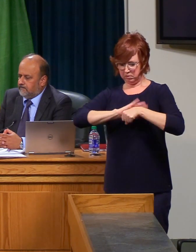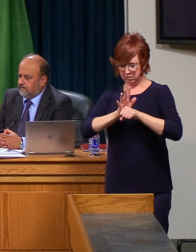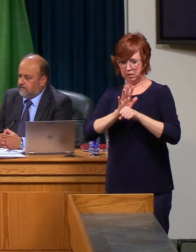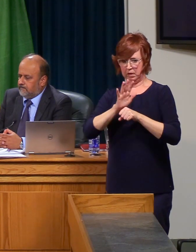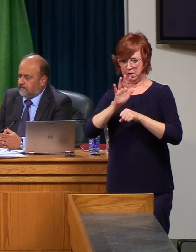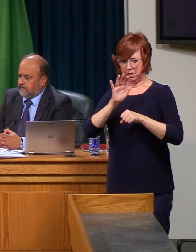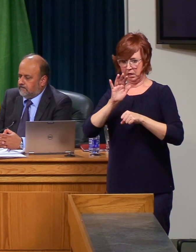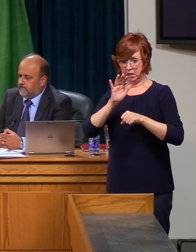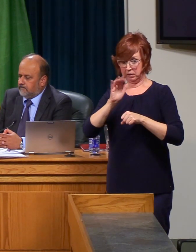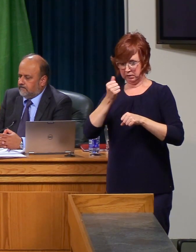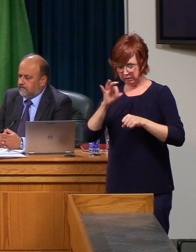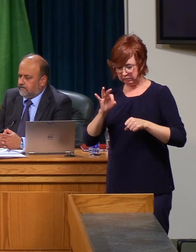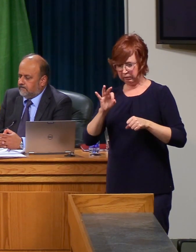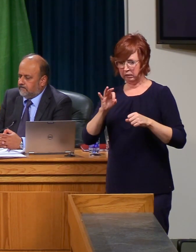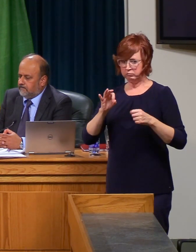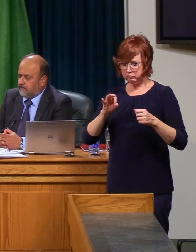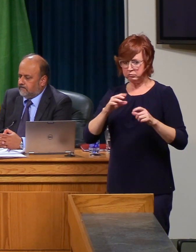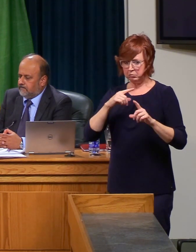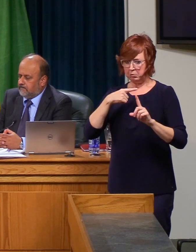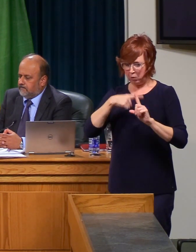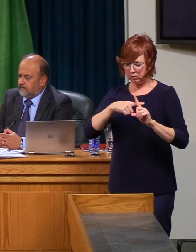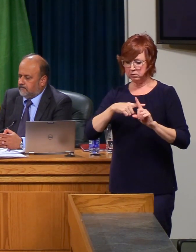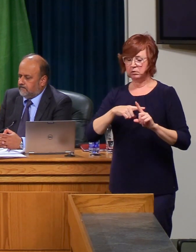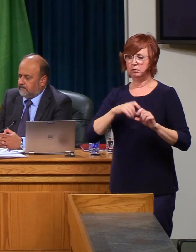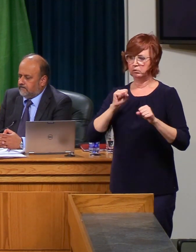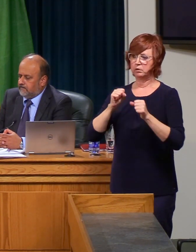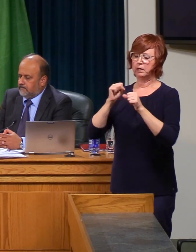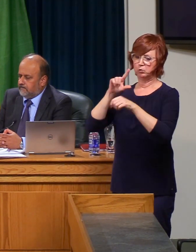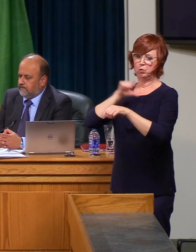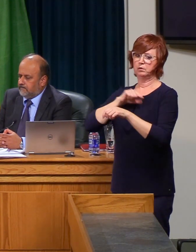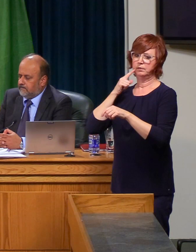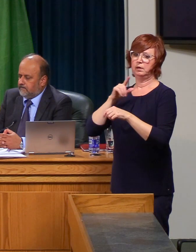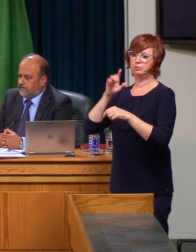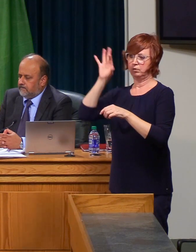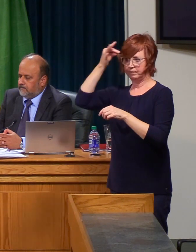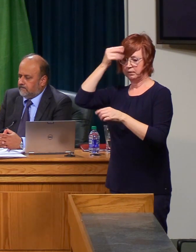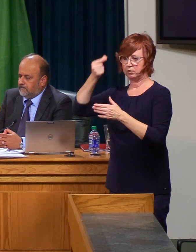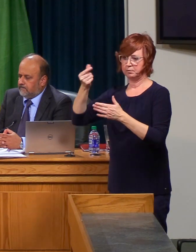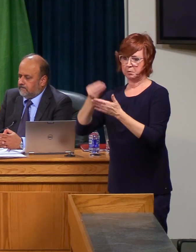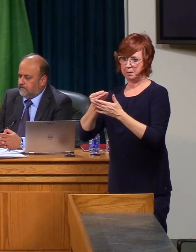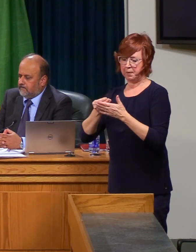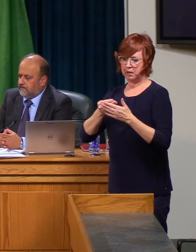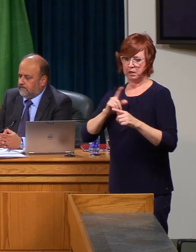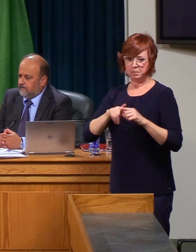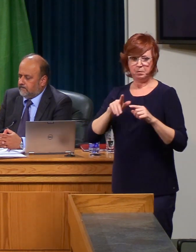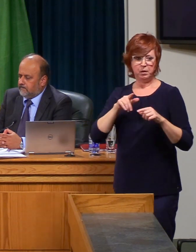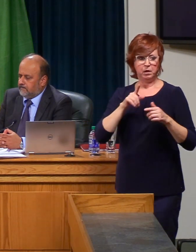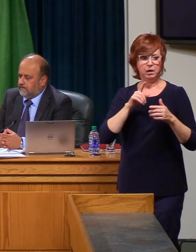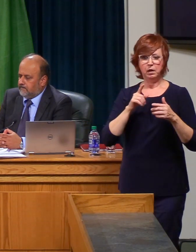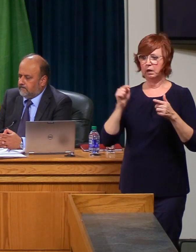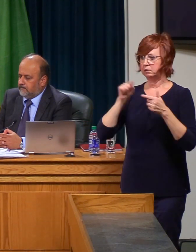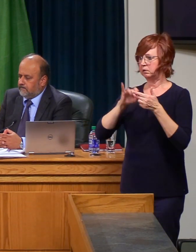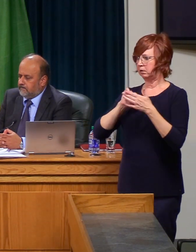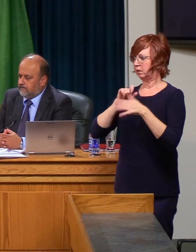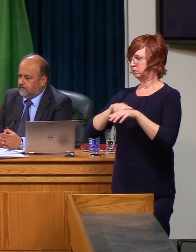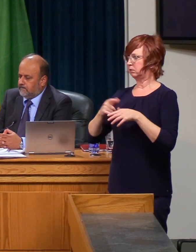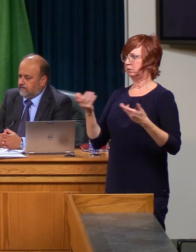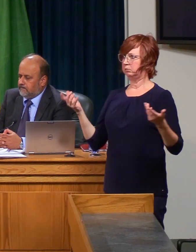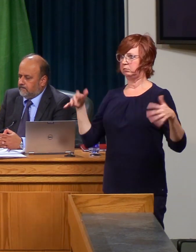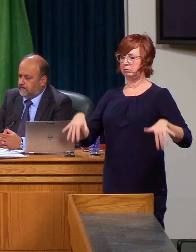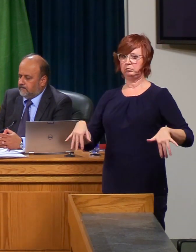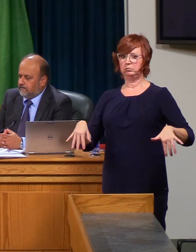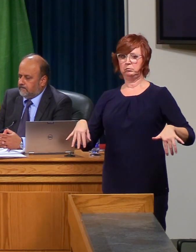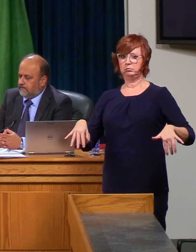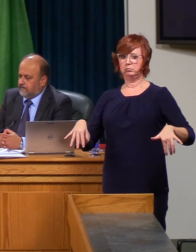COVID-19, they would be able to access the federal program, but in that period we want to provide them every incentive